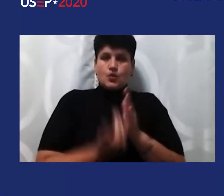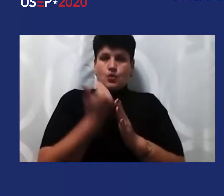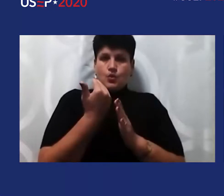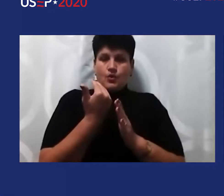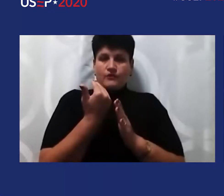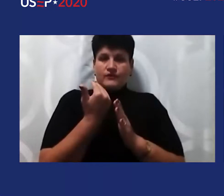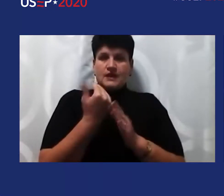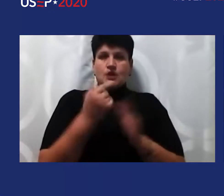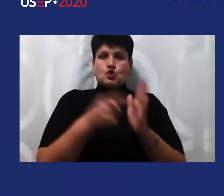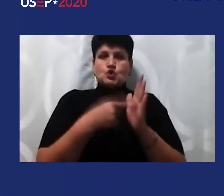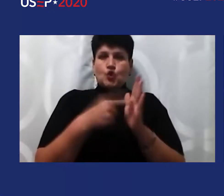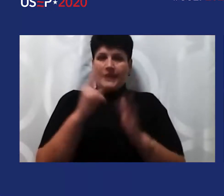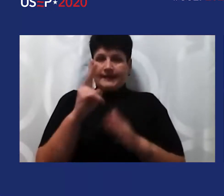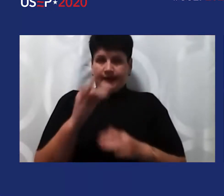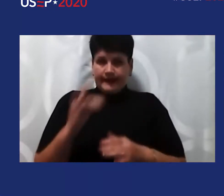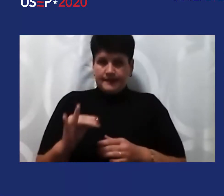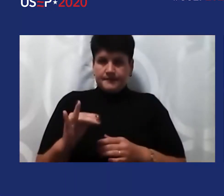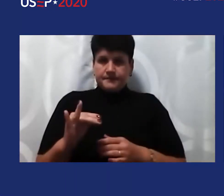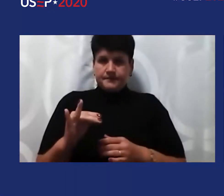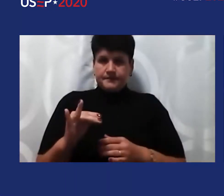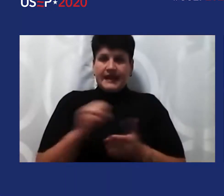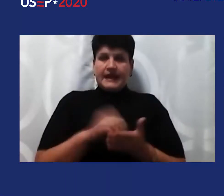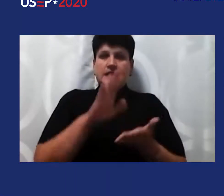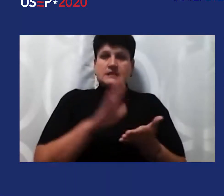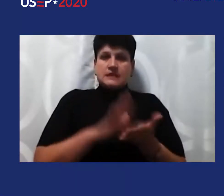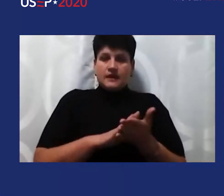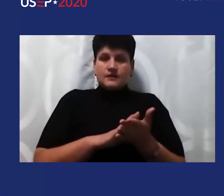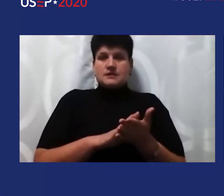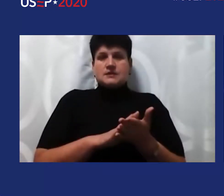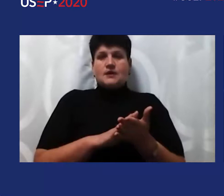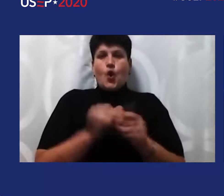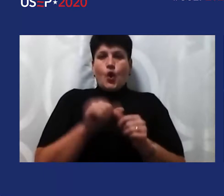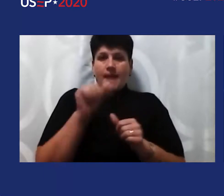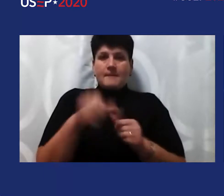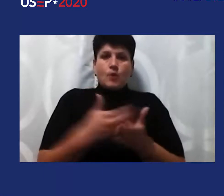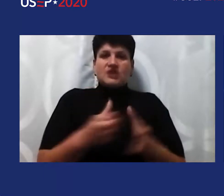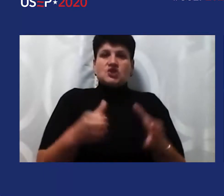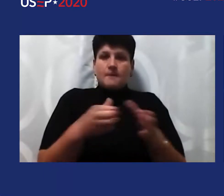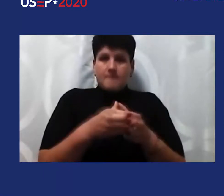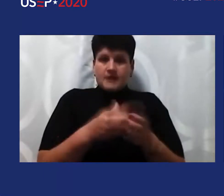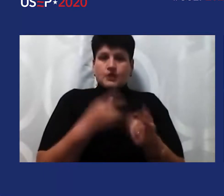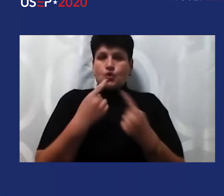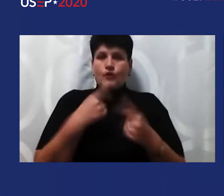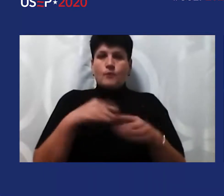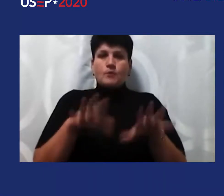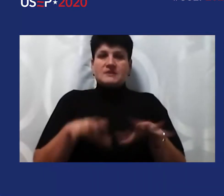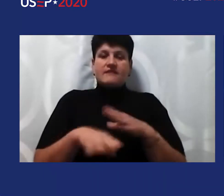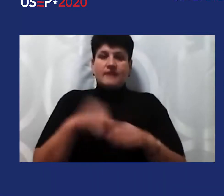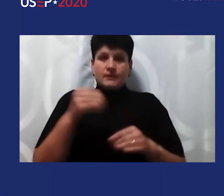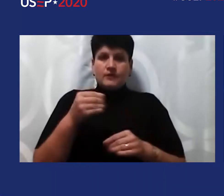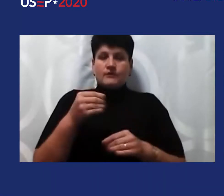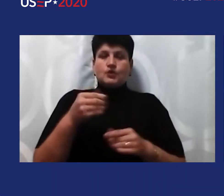parties use Facebook. We see a lot of new Facebook pages being registered individually